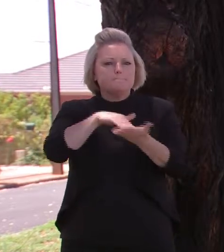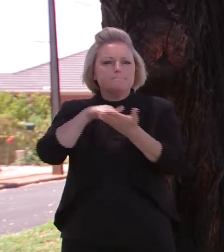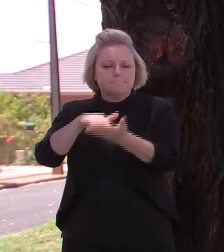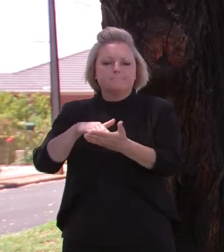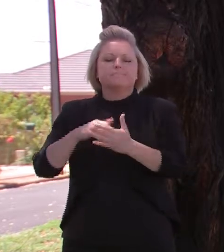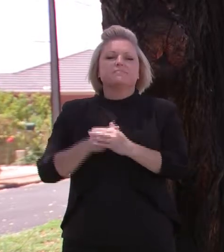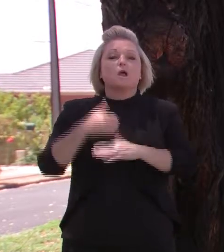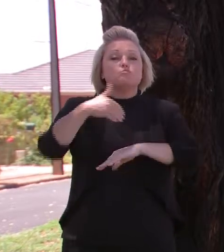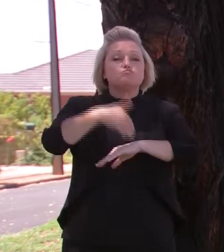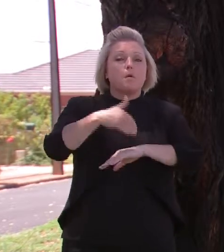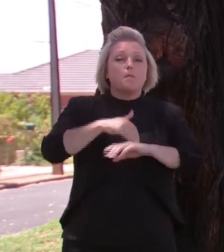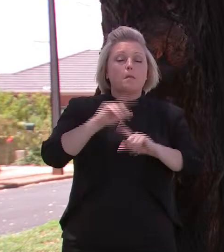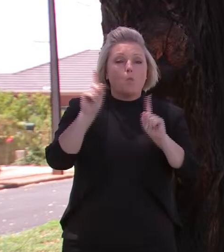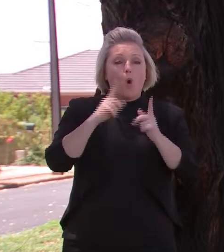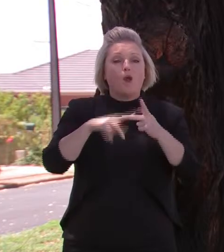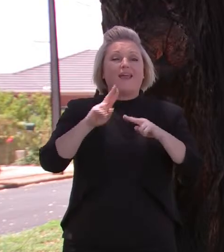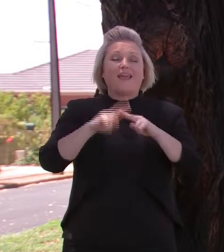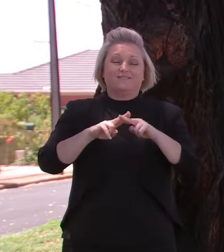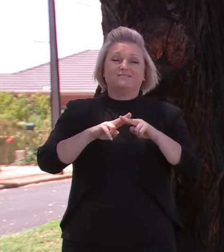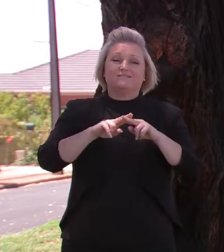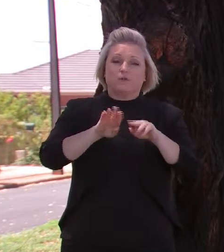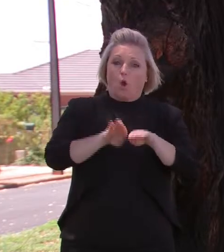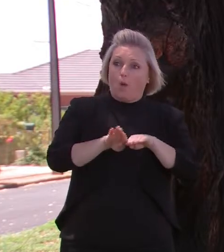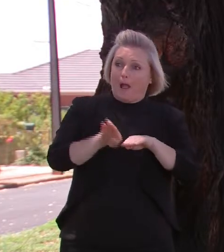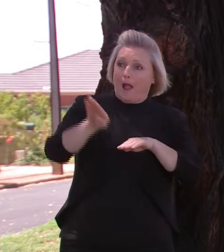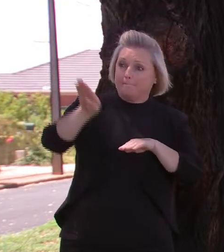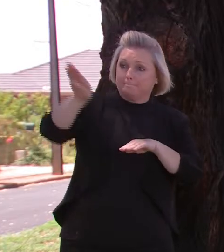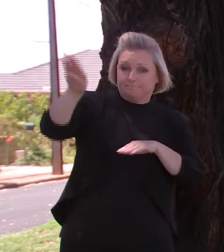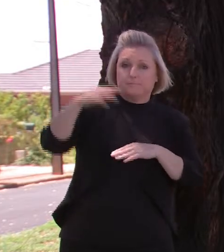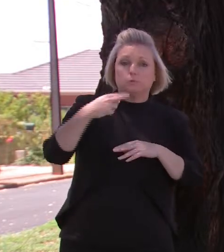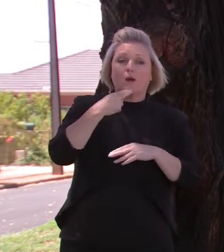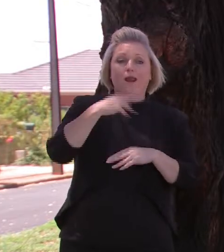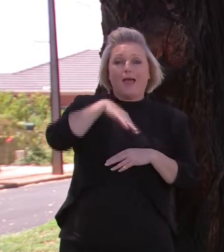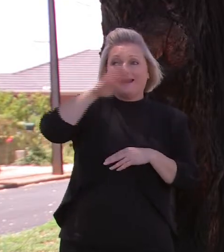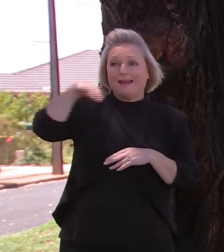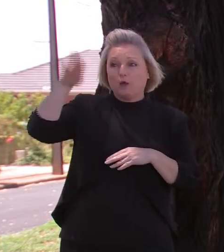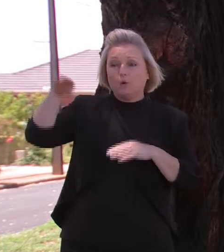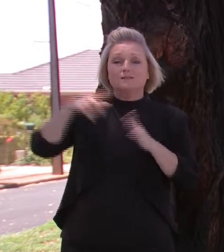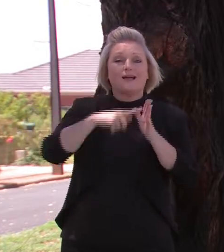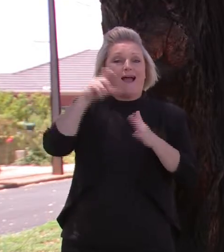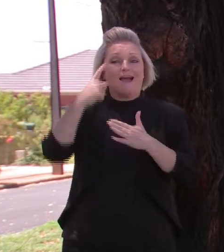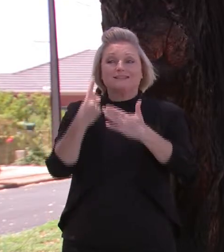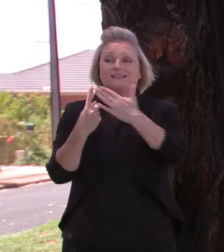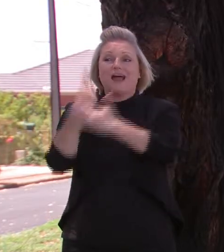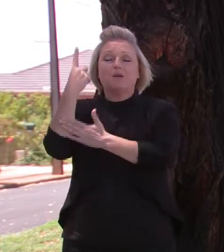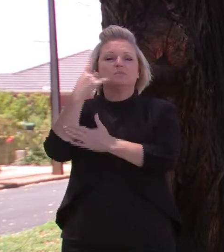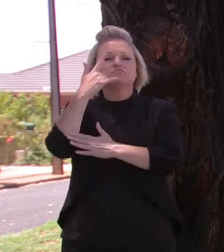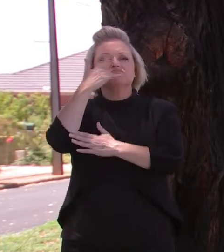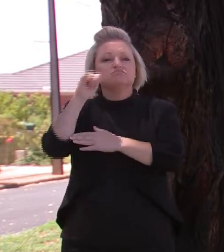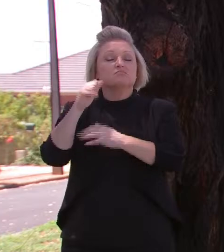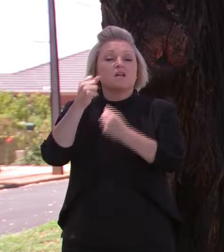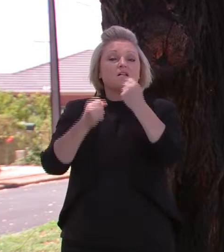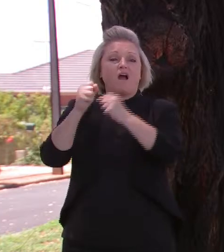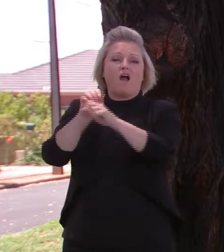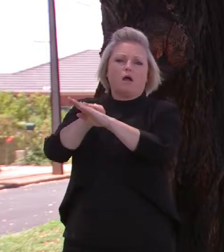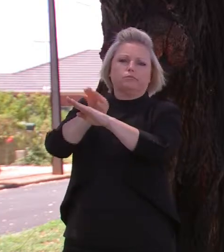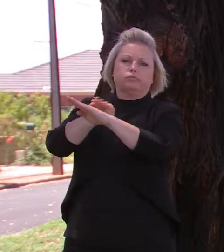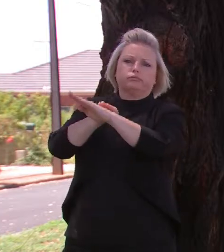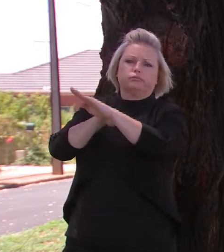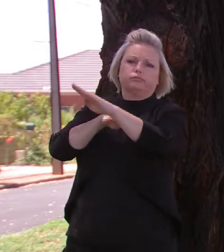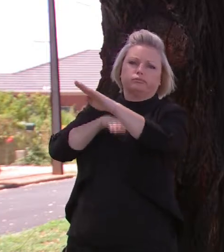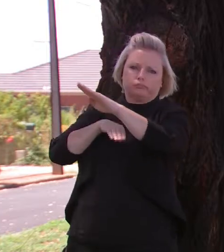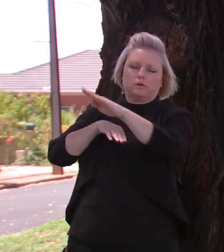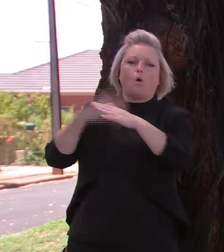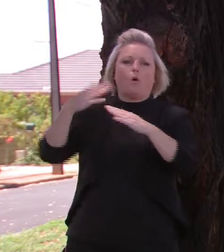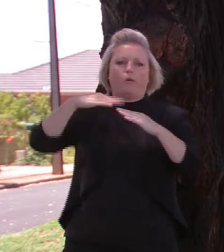an accident that holds up the traffic there, often for a very unacceptably long period of time. There are some